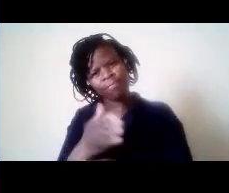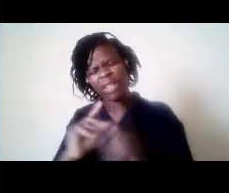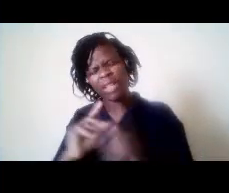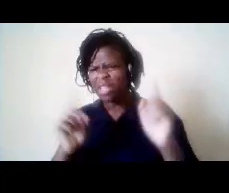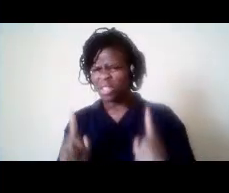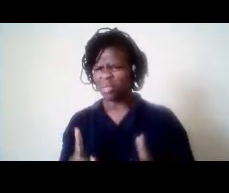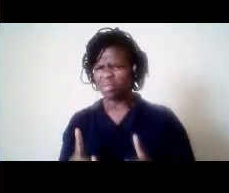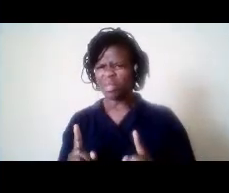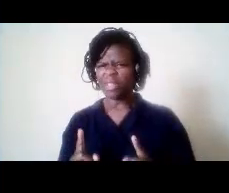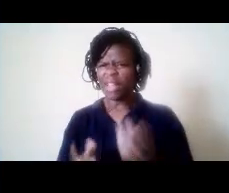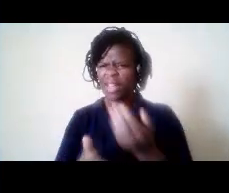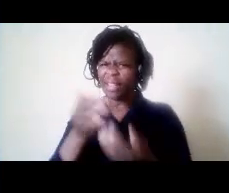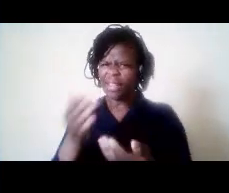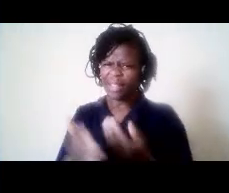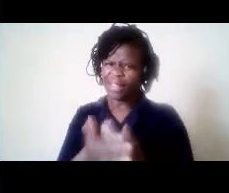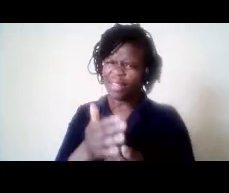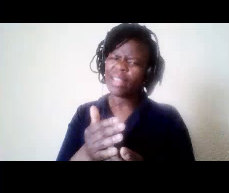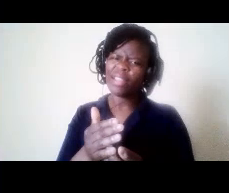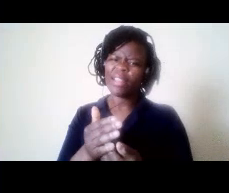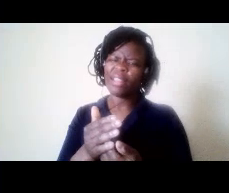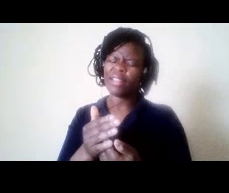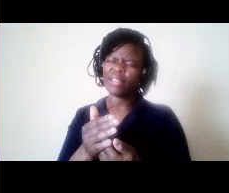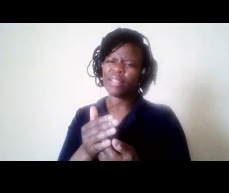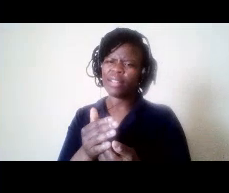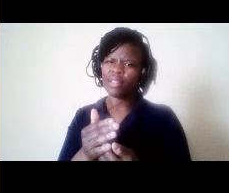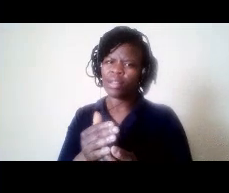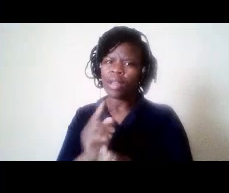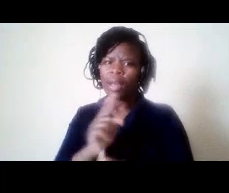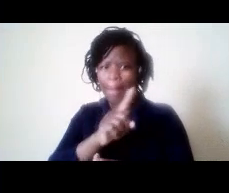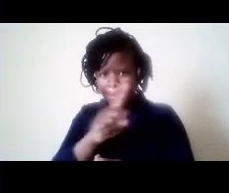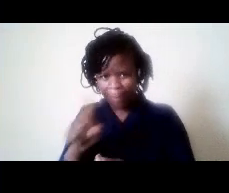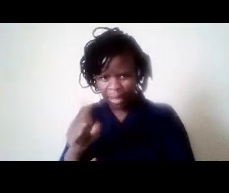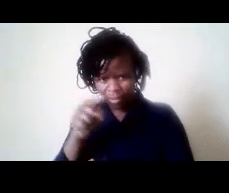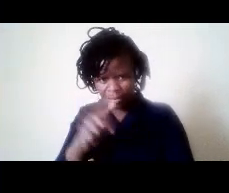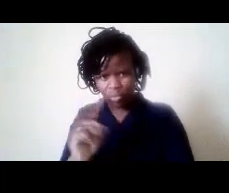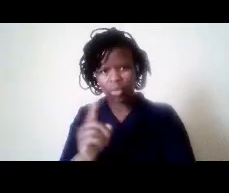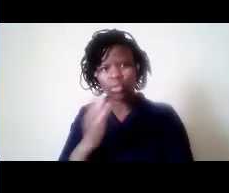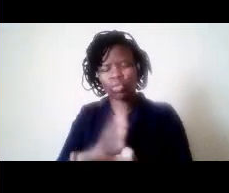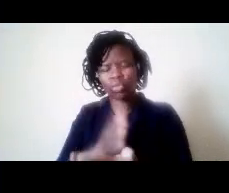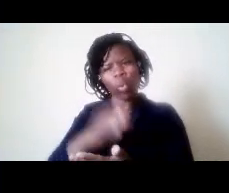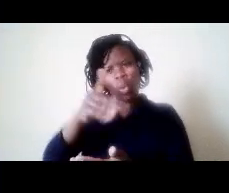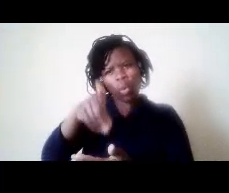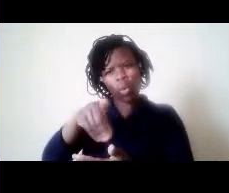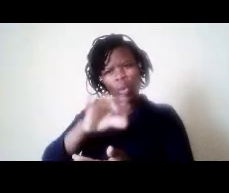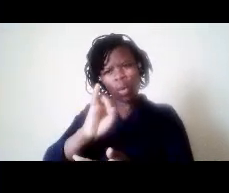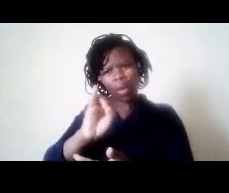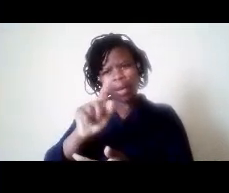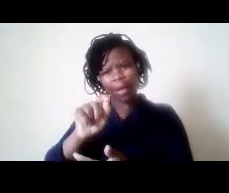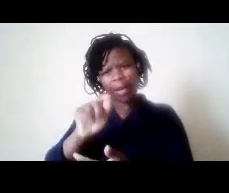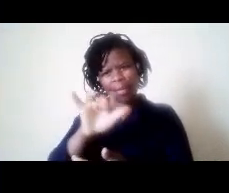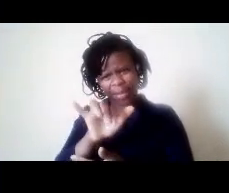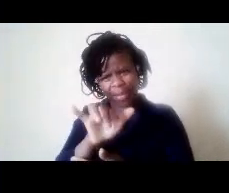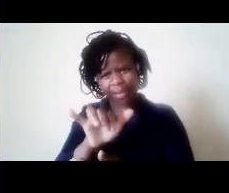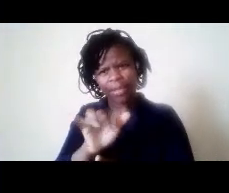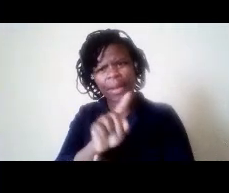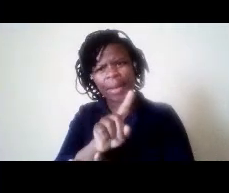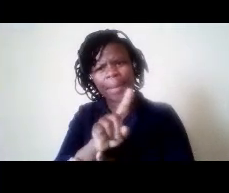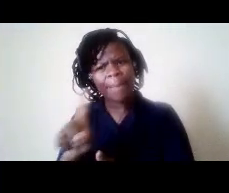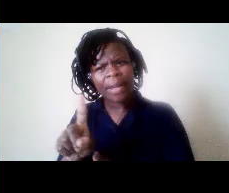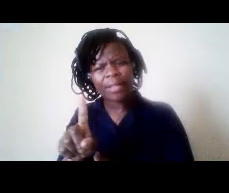something strange like that. That kind of care to me is more like pity. Instead, it's just simple